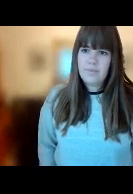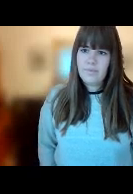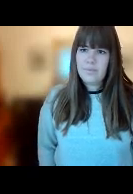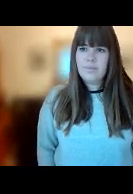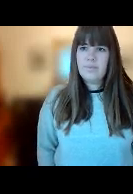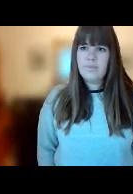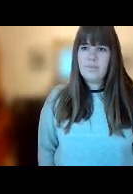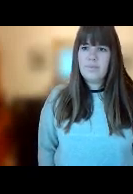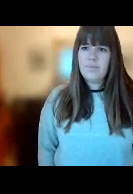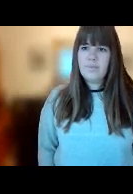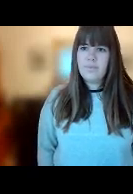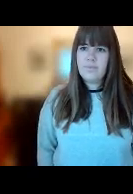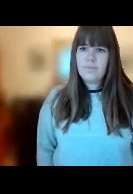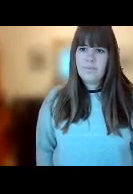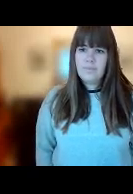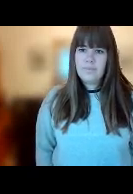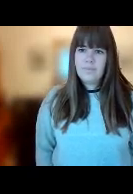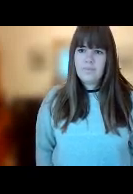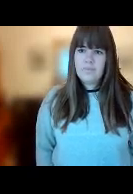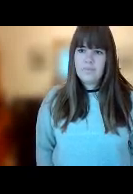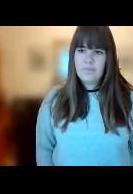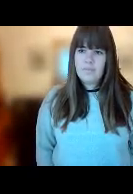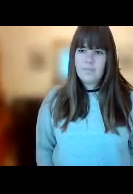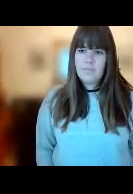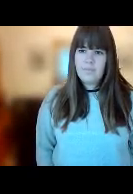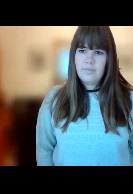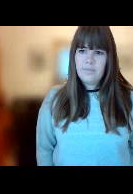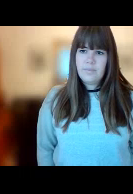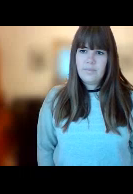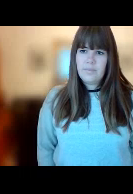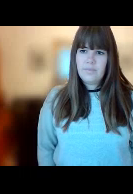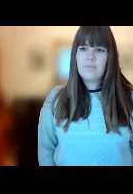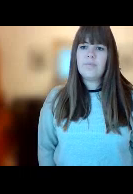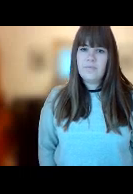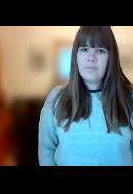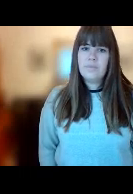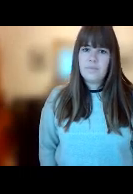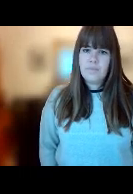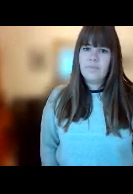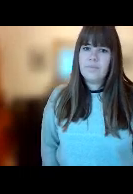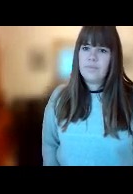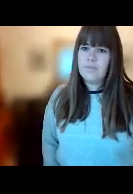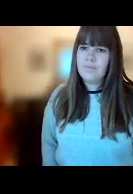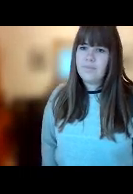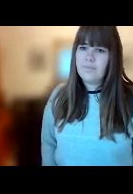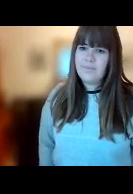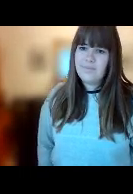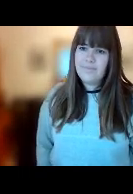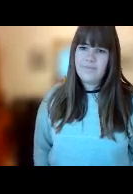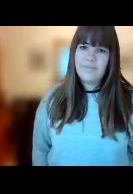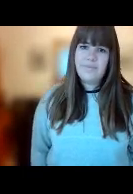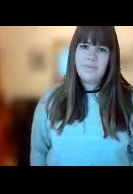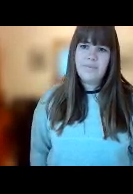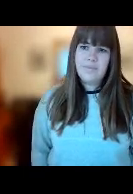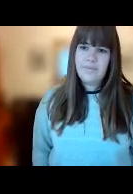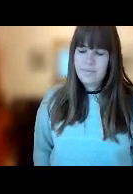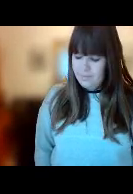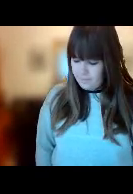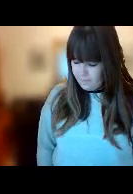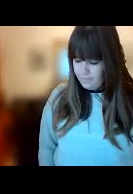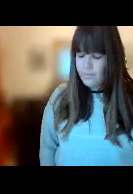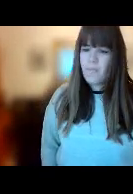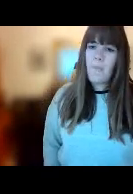the coaching team, and we always talk about the power of inclusive language and communication, and it's very much a